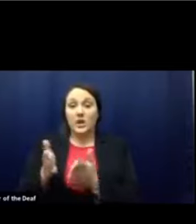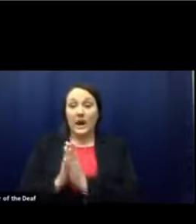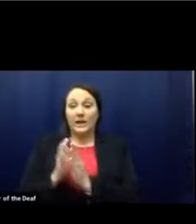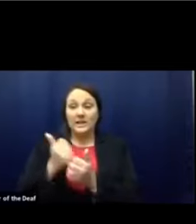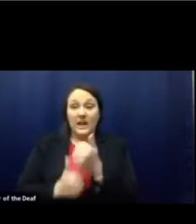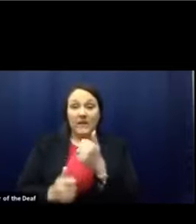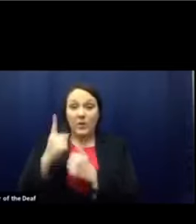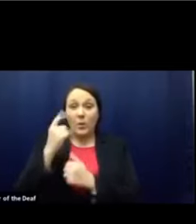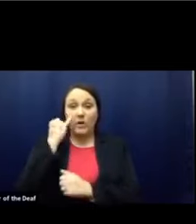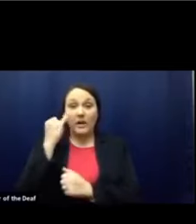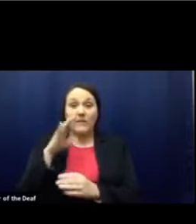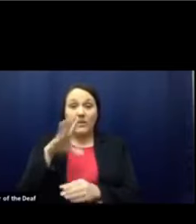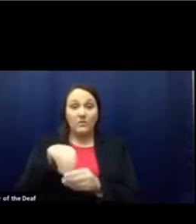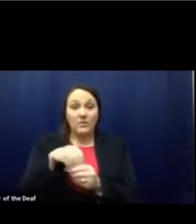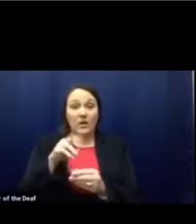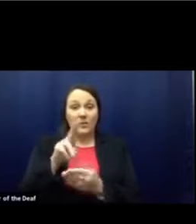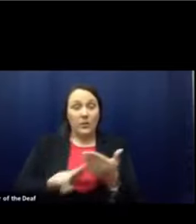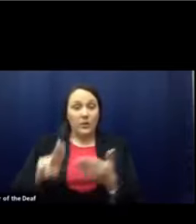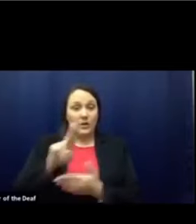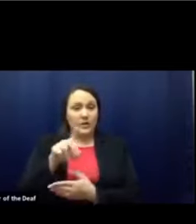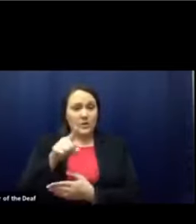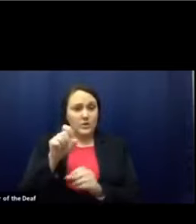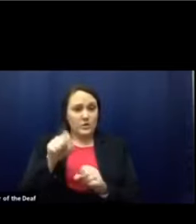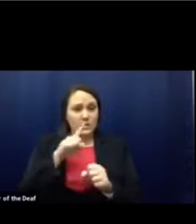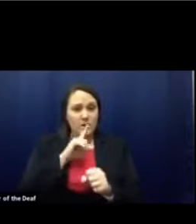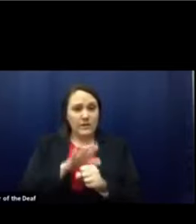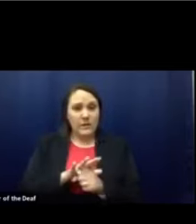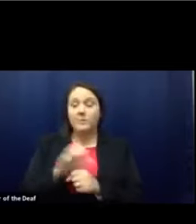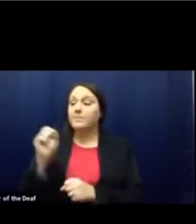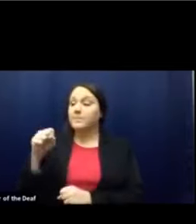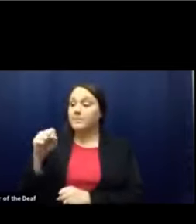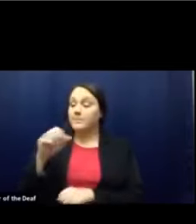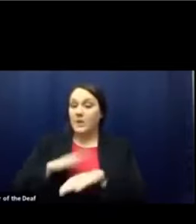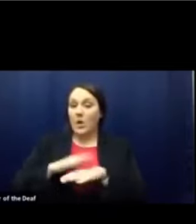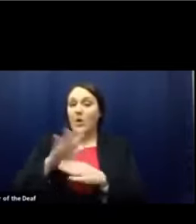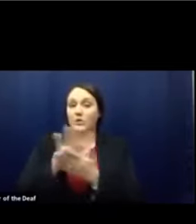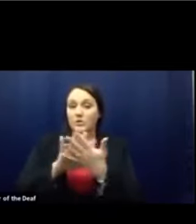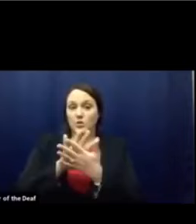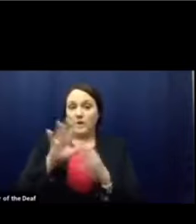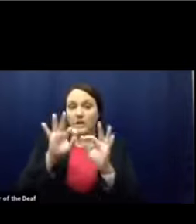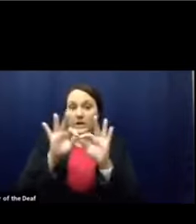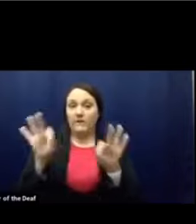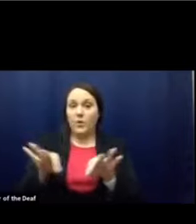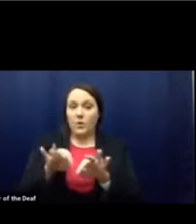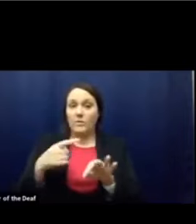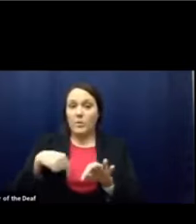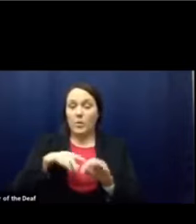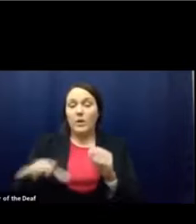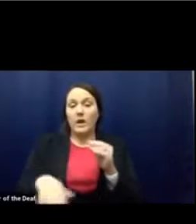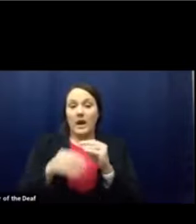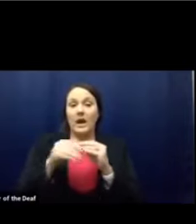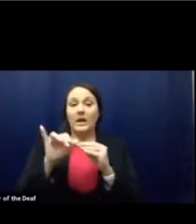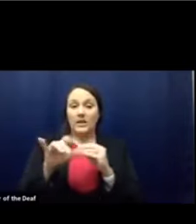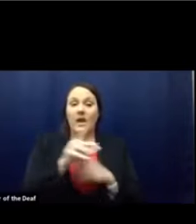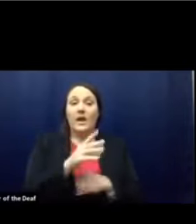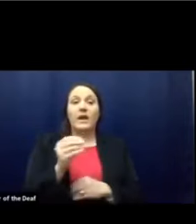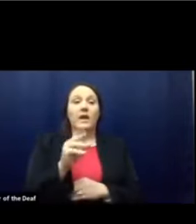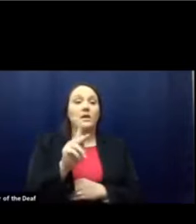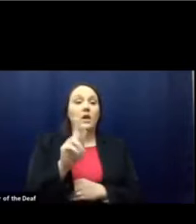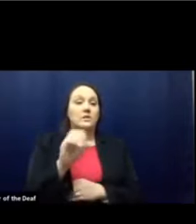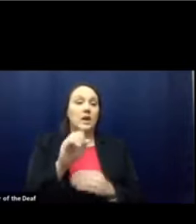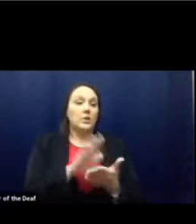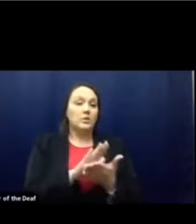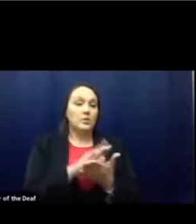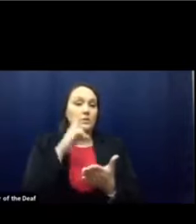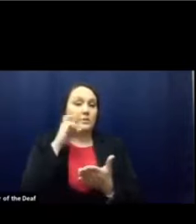to the university. Can you confirm that? It is on our screening form. We added that along with Knox County Schools and others just because of the